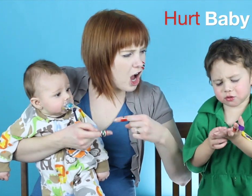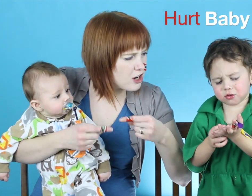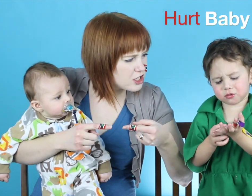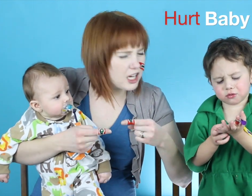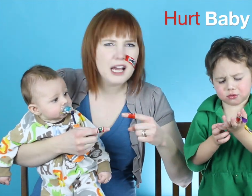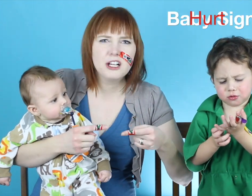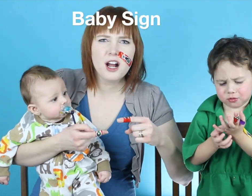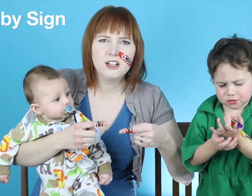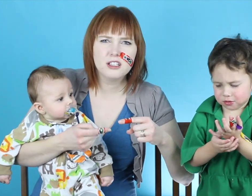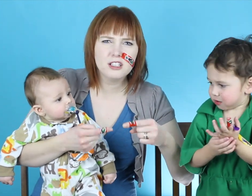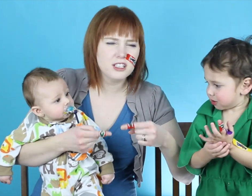Ouch! I got hurt!